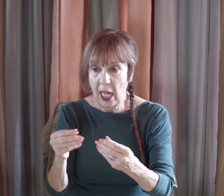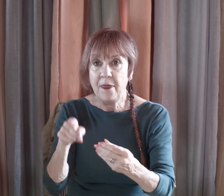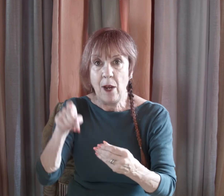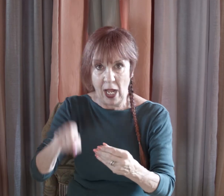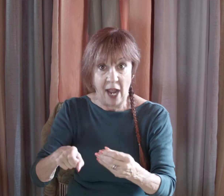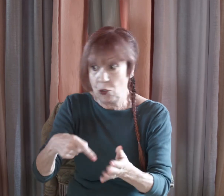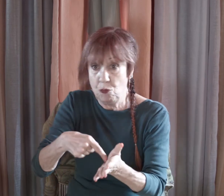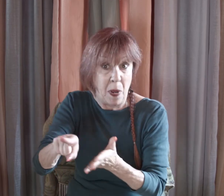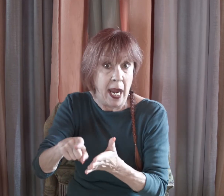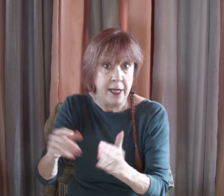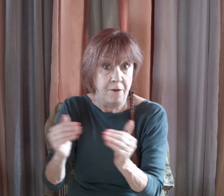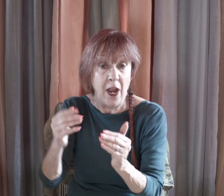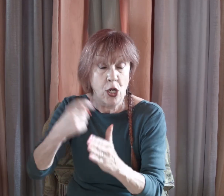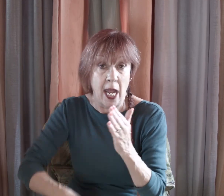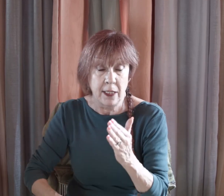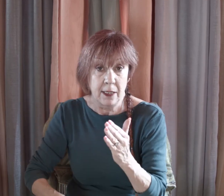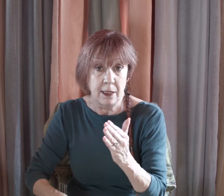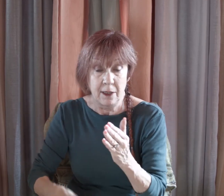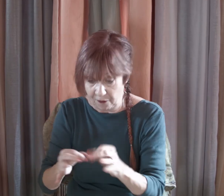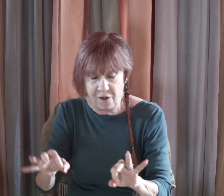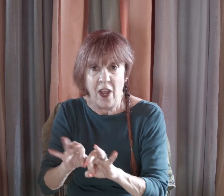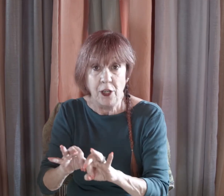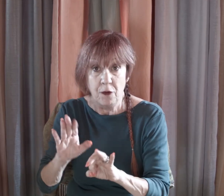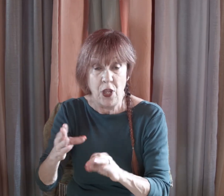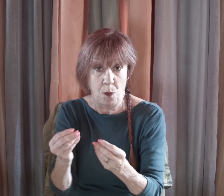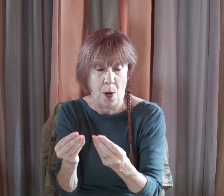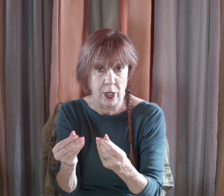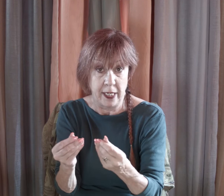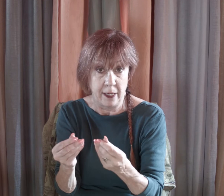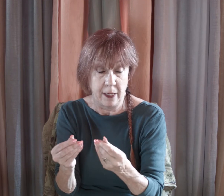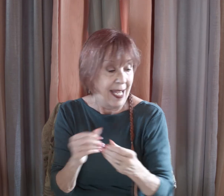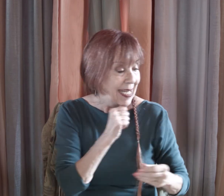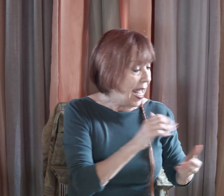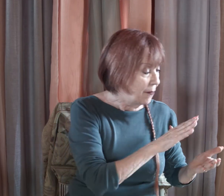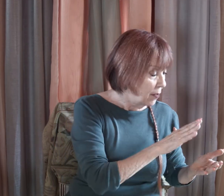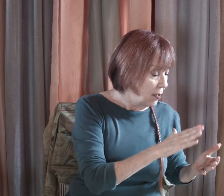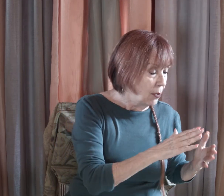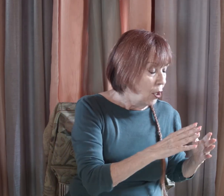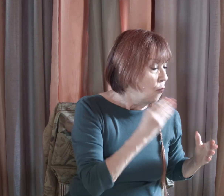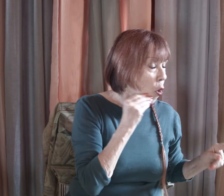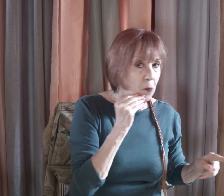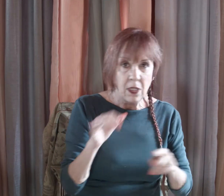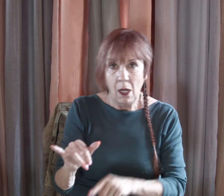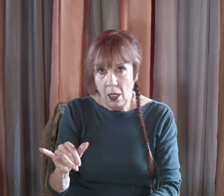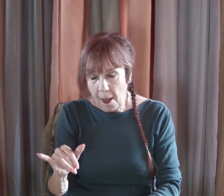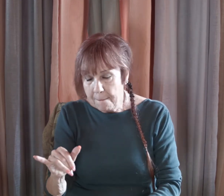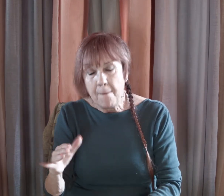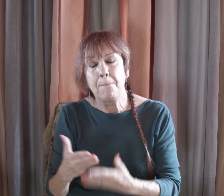going to actually, oh my God, we're going to actually make you pay taxes on the value of the land. Not this phony 1% deal that was okay